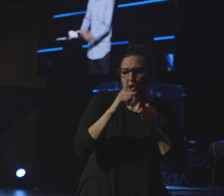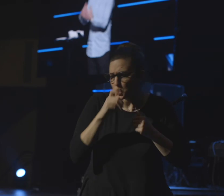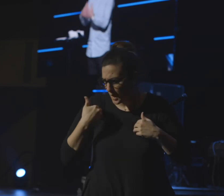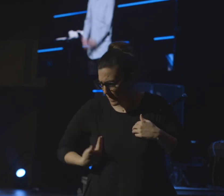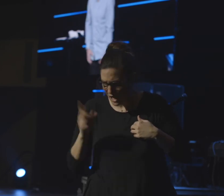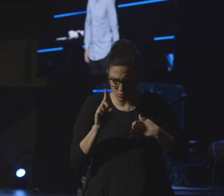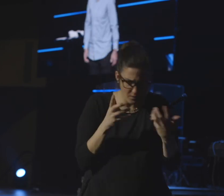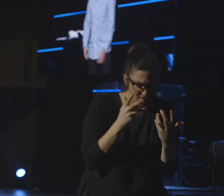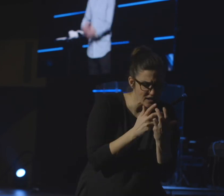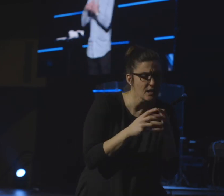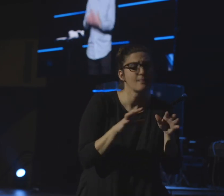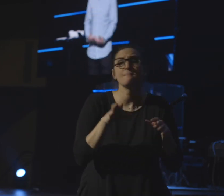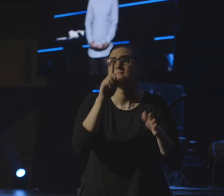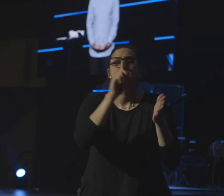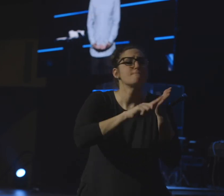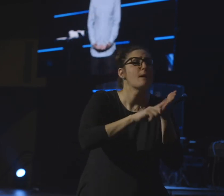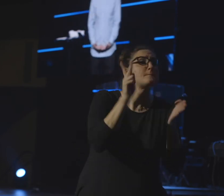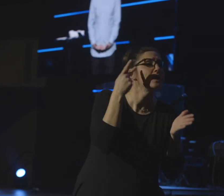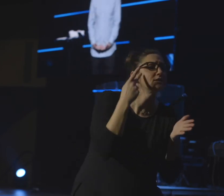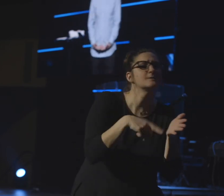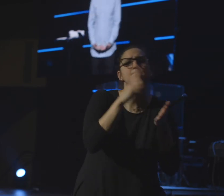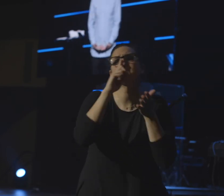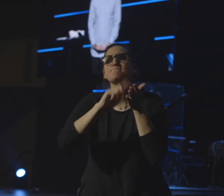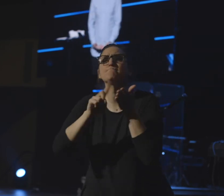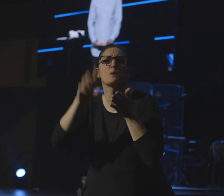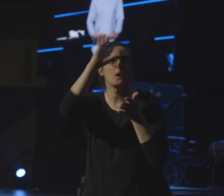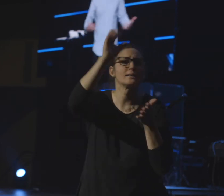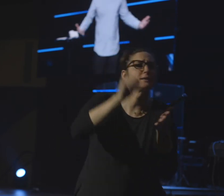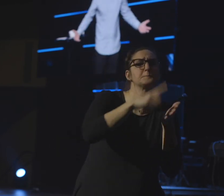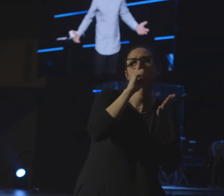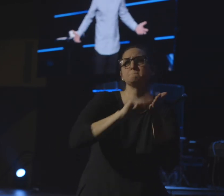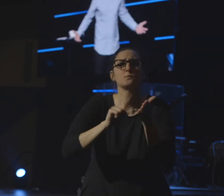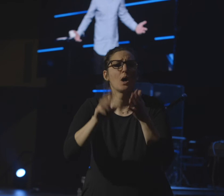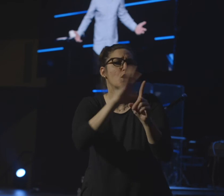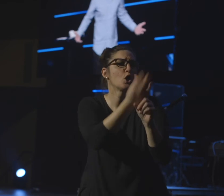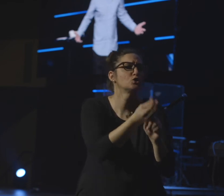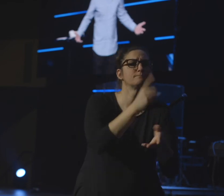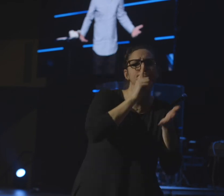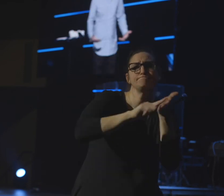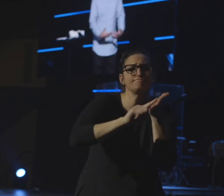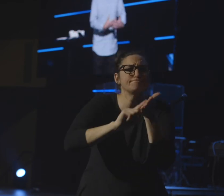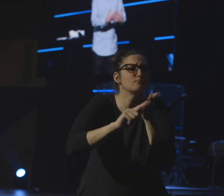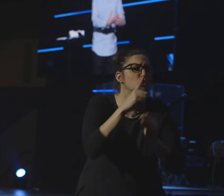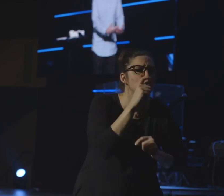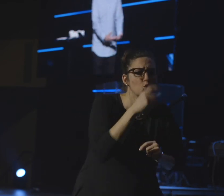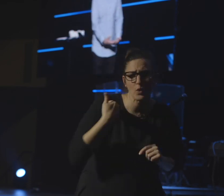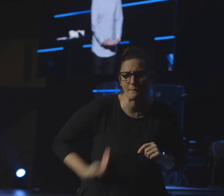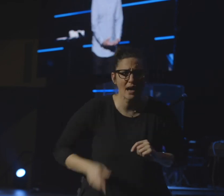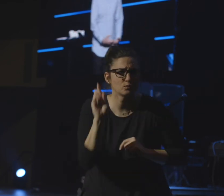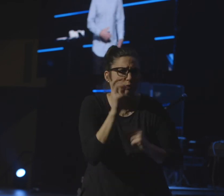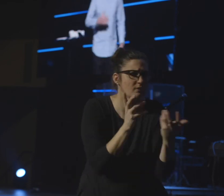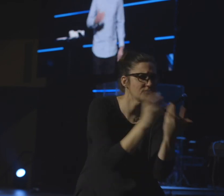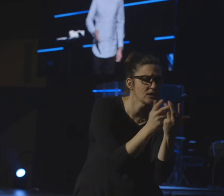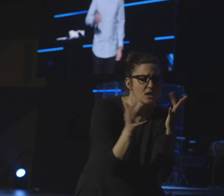goodness, so-and-so is the president. Are you kidding me? Or where do we get this from? You are not who you say you